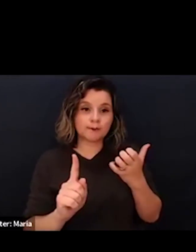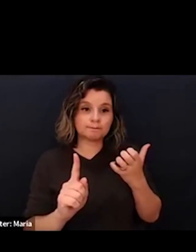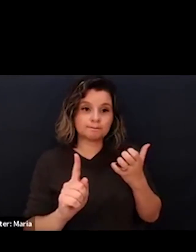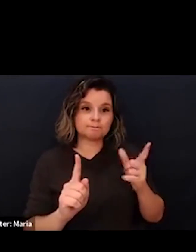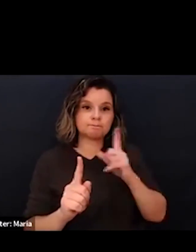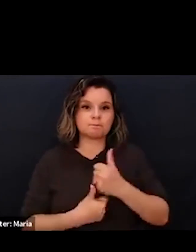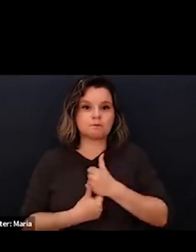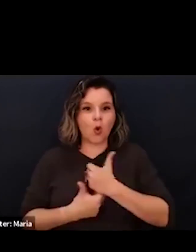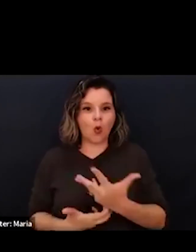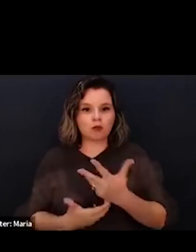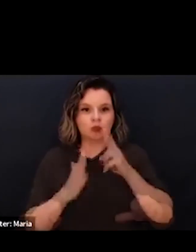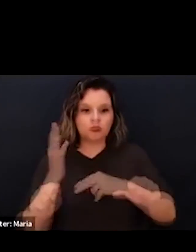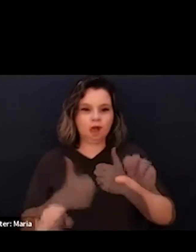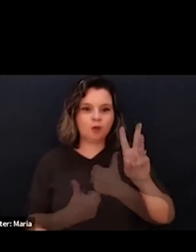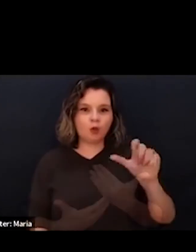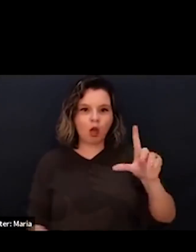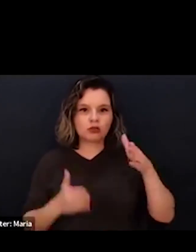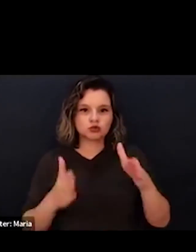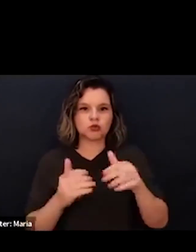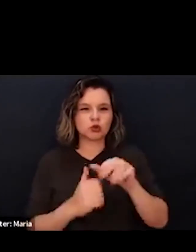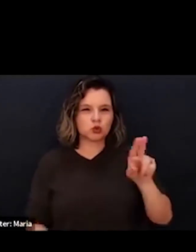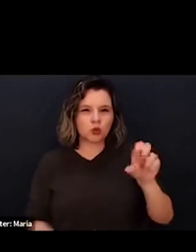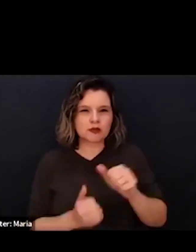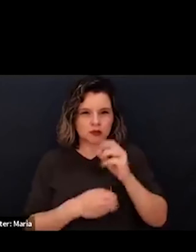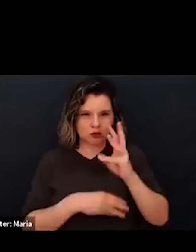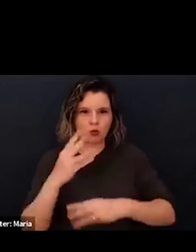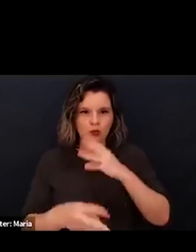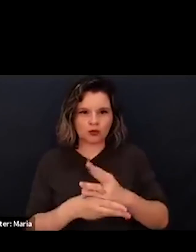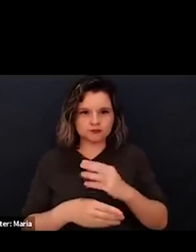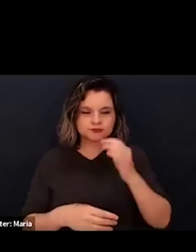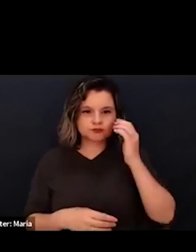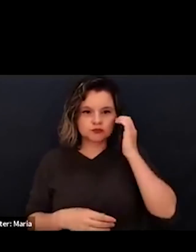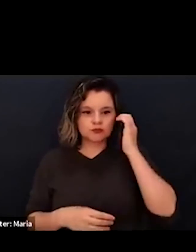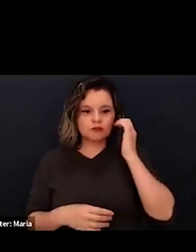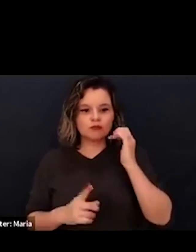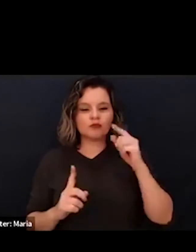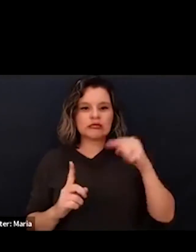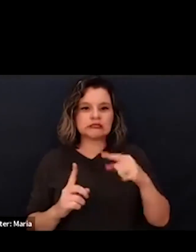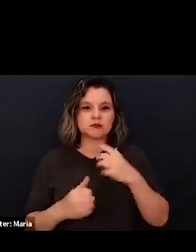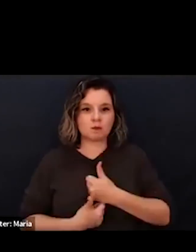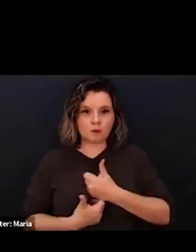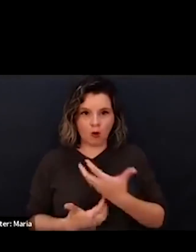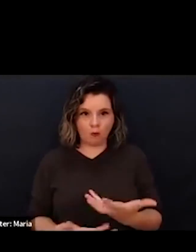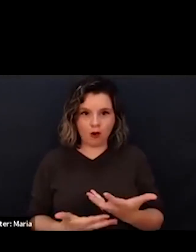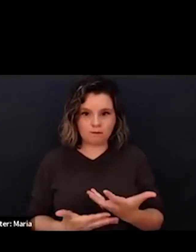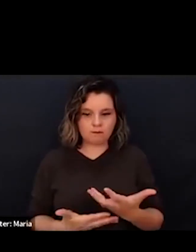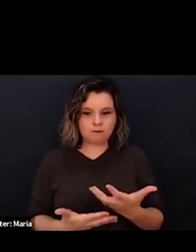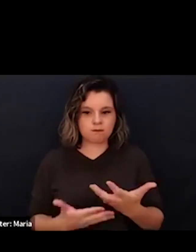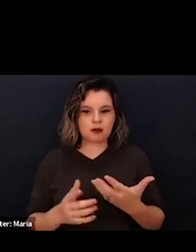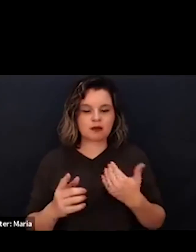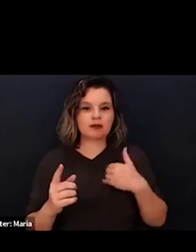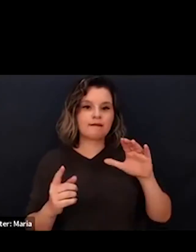poem by Eve Ensler, now known as the United States and globally. And this poem that